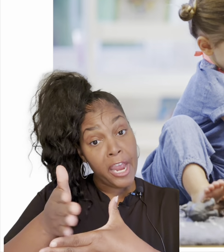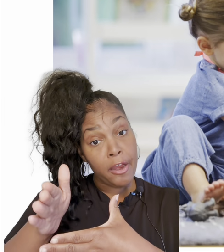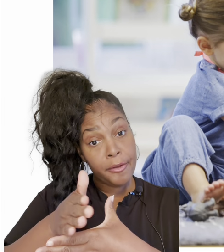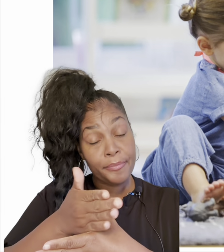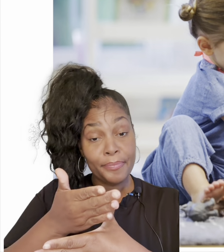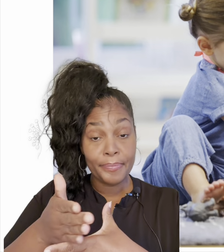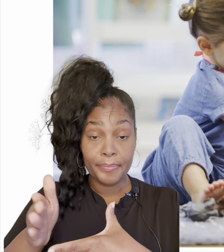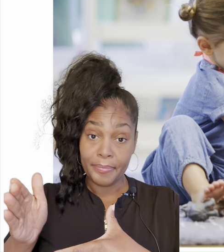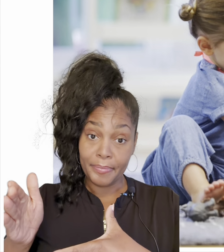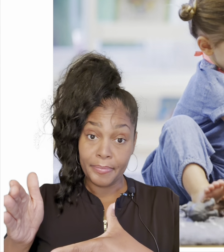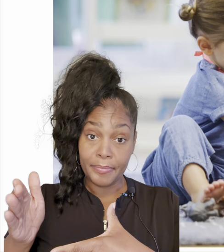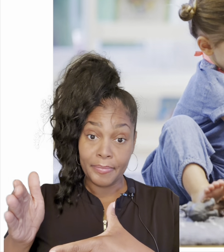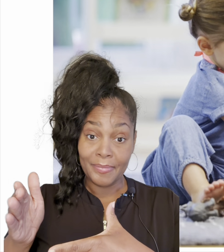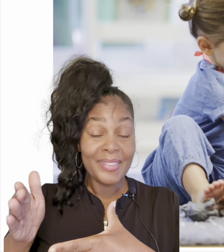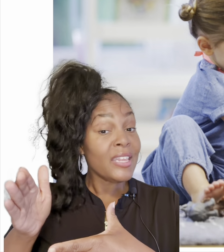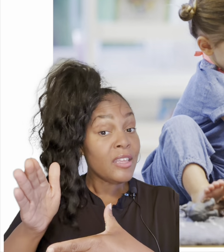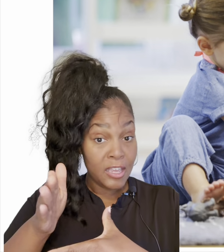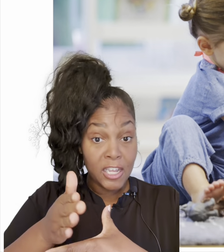Share.